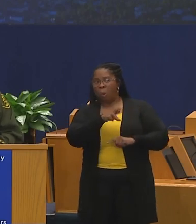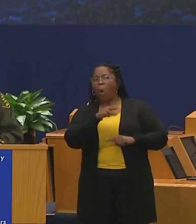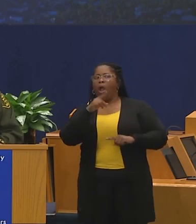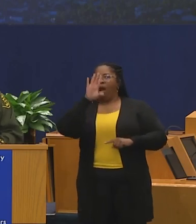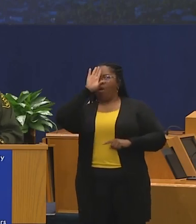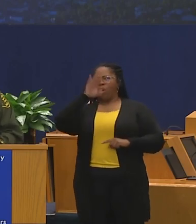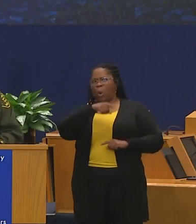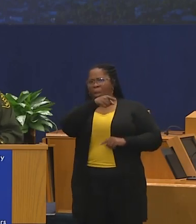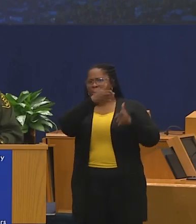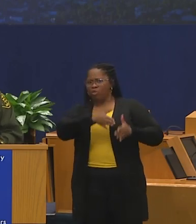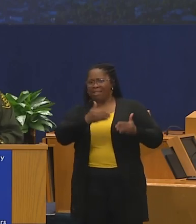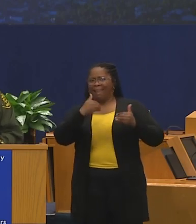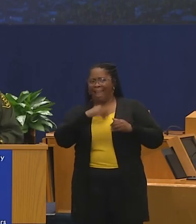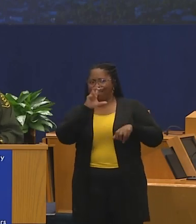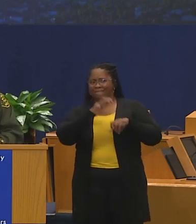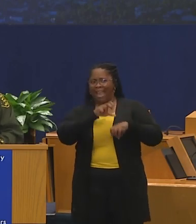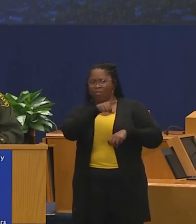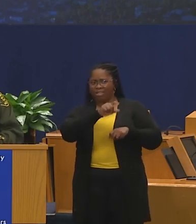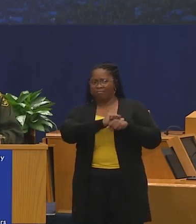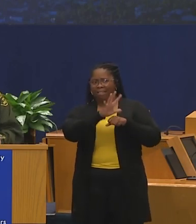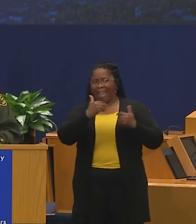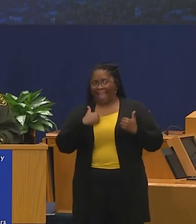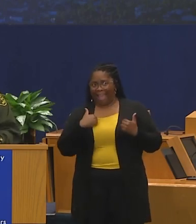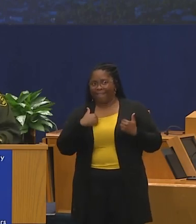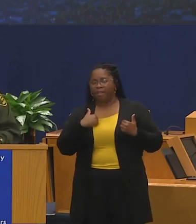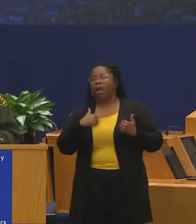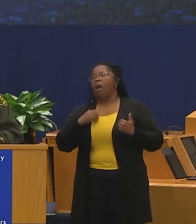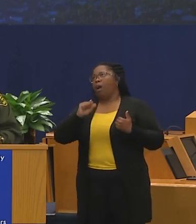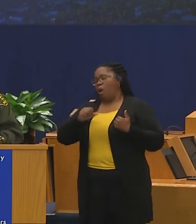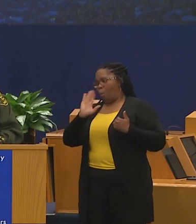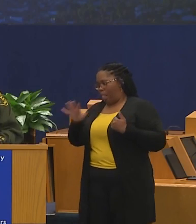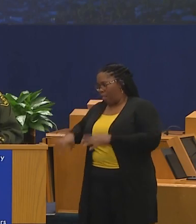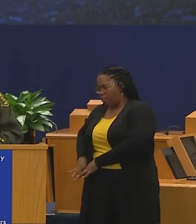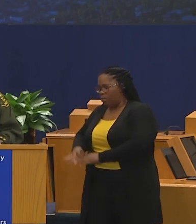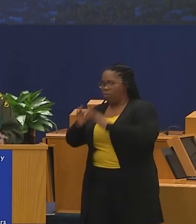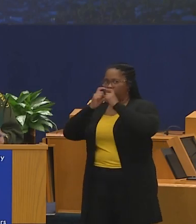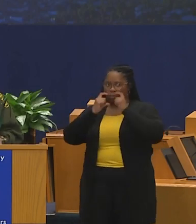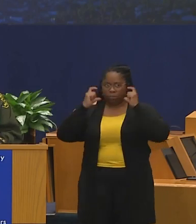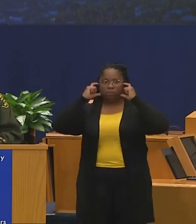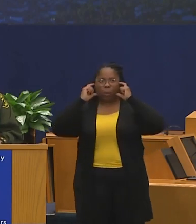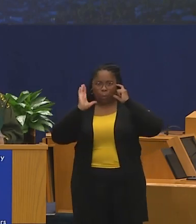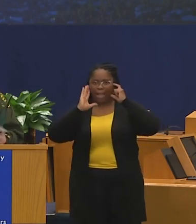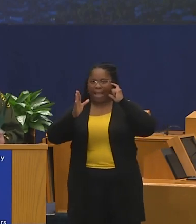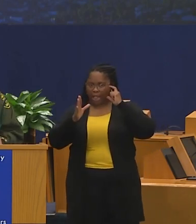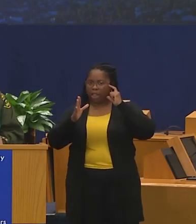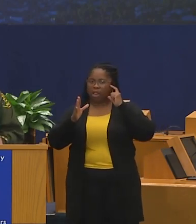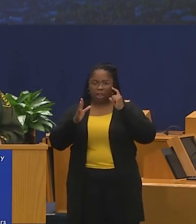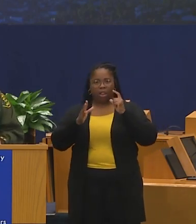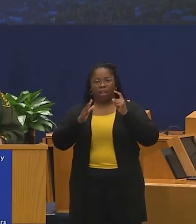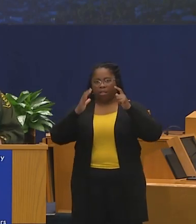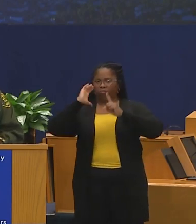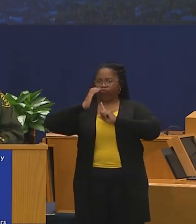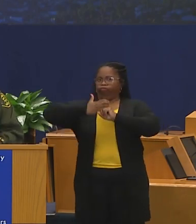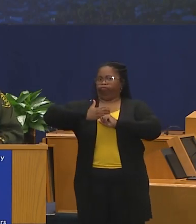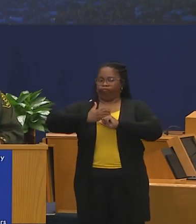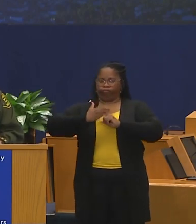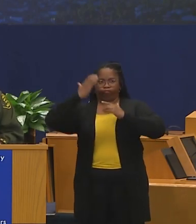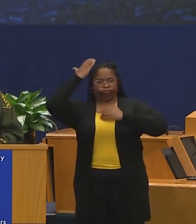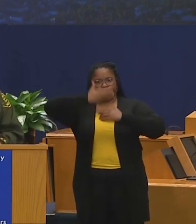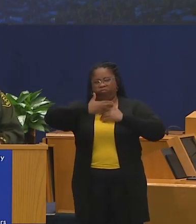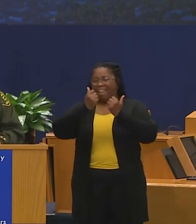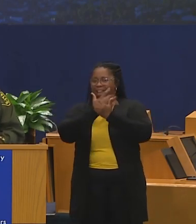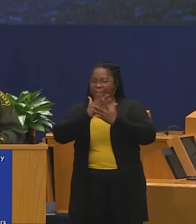has the virus themselves, well, they're going to take all of the protective measures possible, which includes masking up, full suit, shield, and everything.